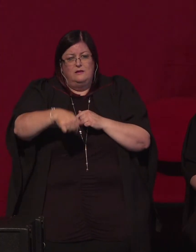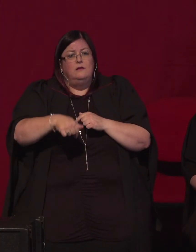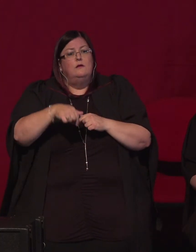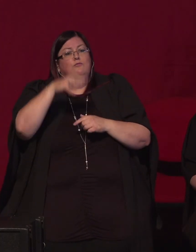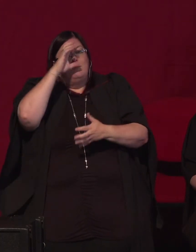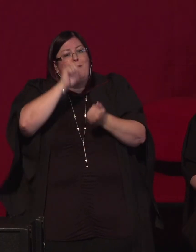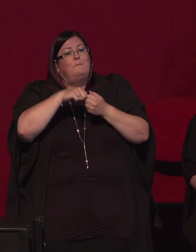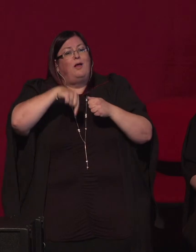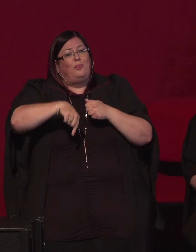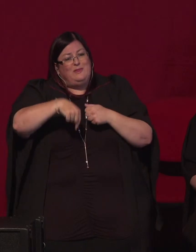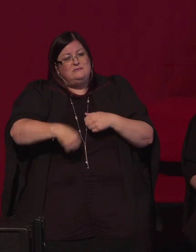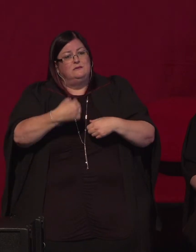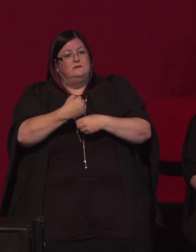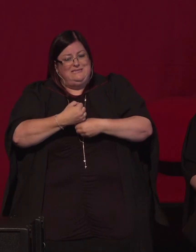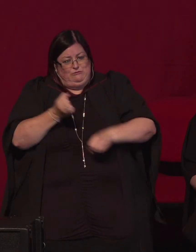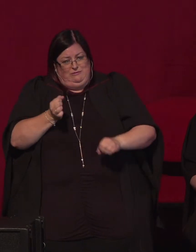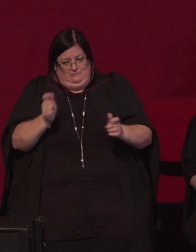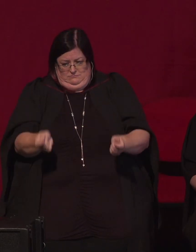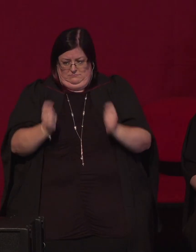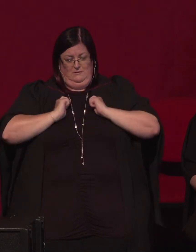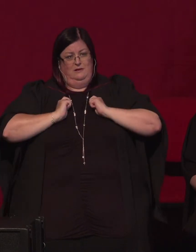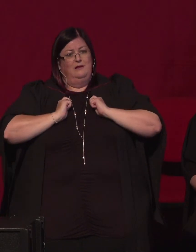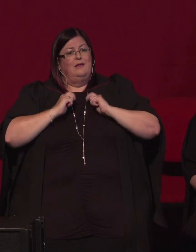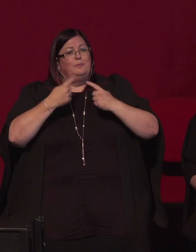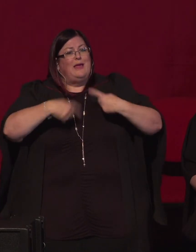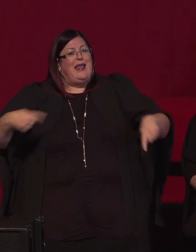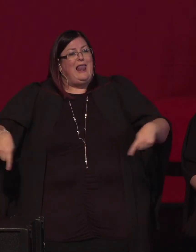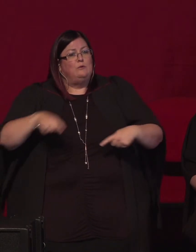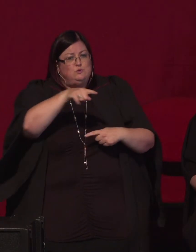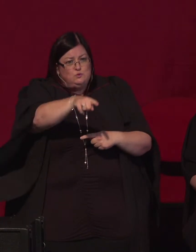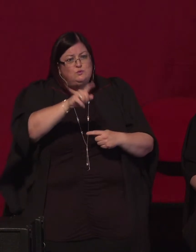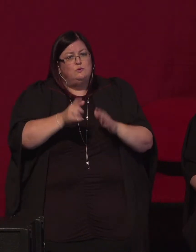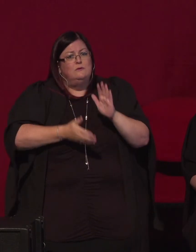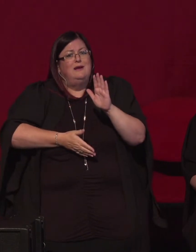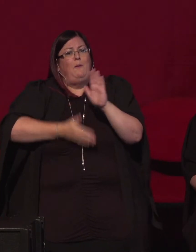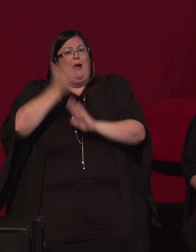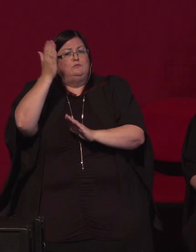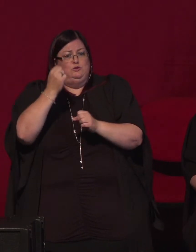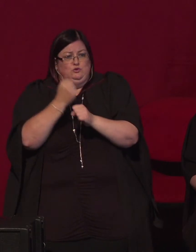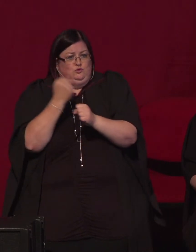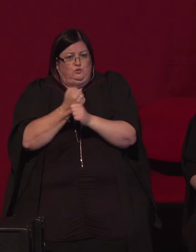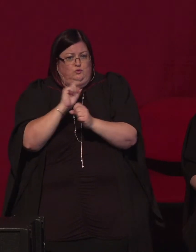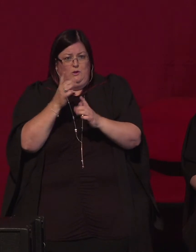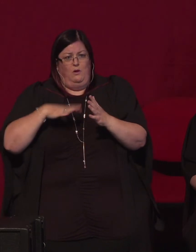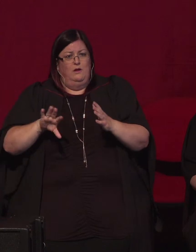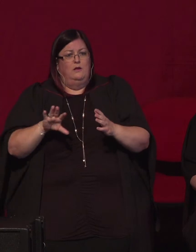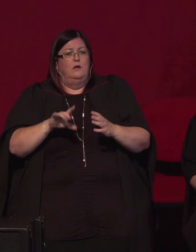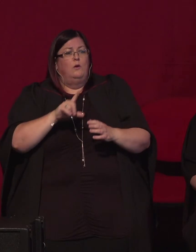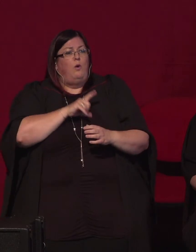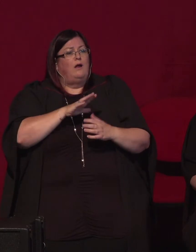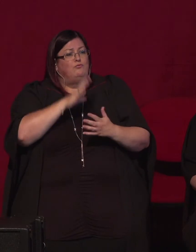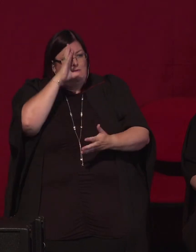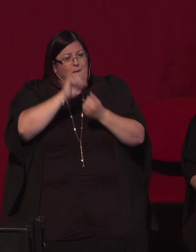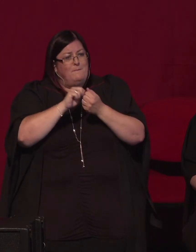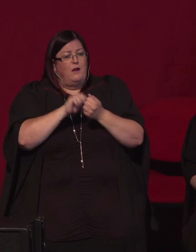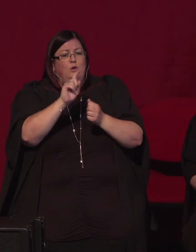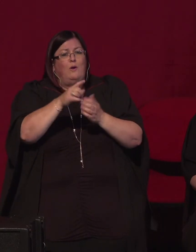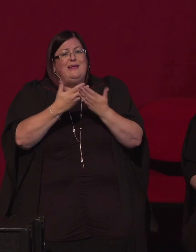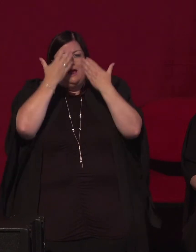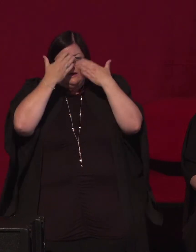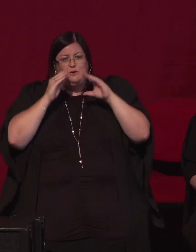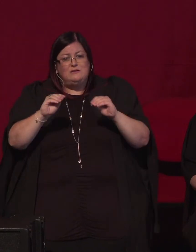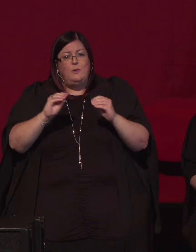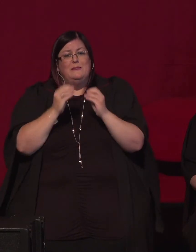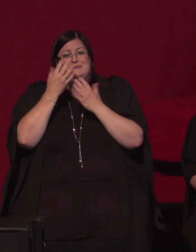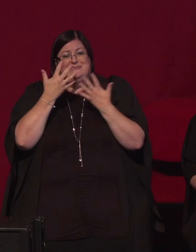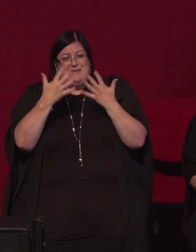passport for the freedom to think differently. You've all been part of an education system which has 10 million pupils in it. It